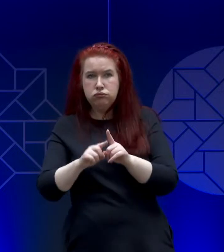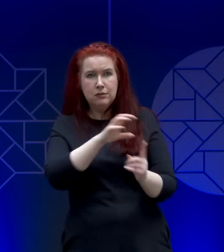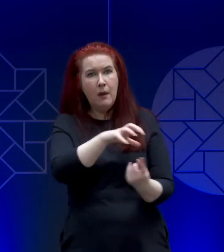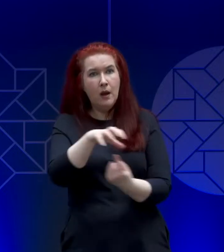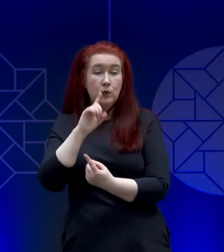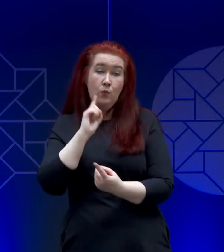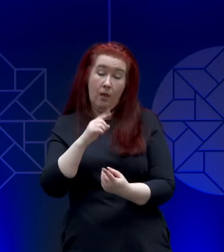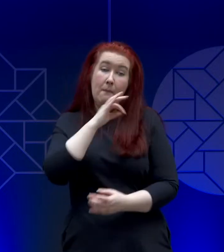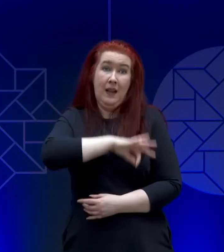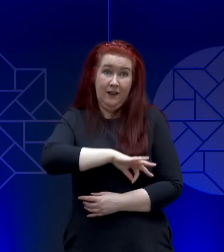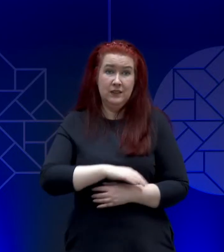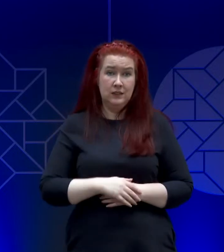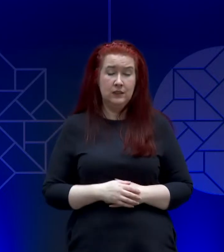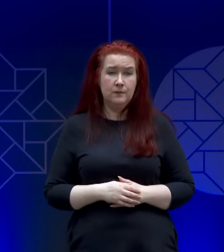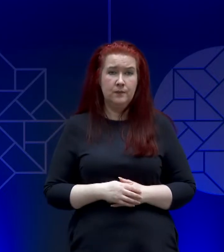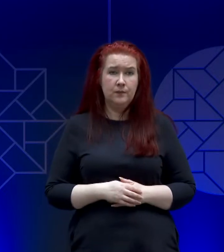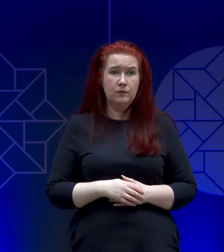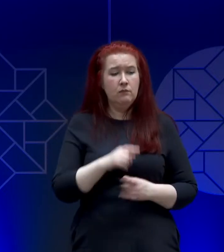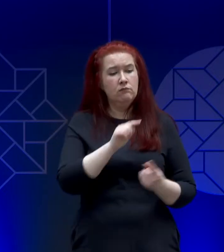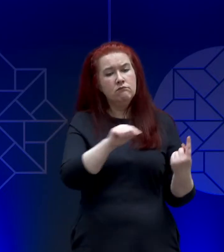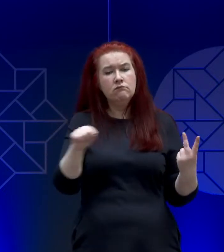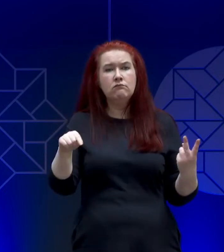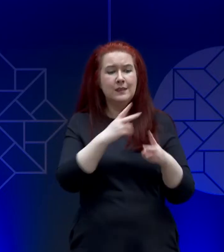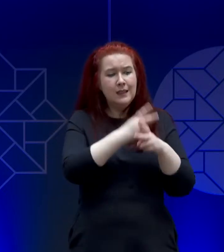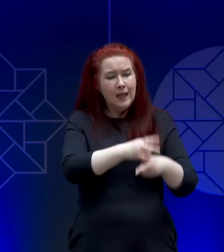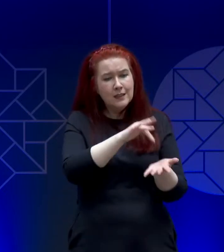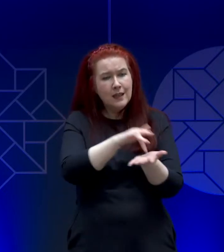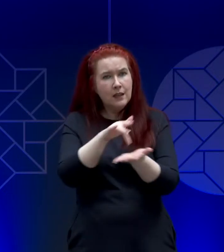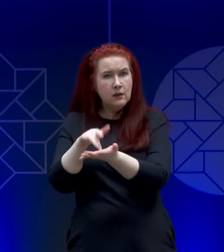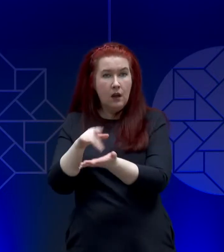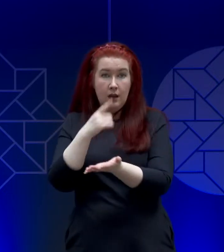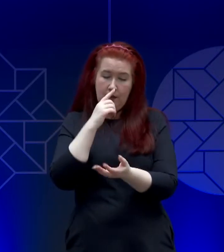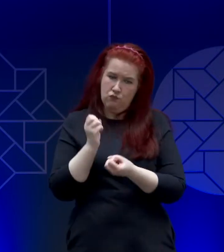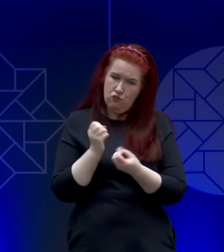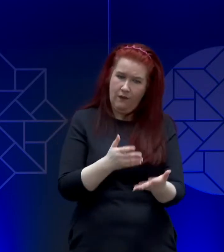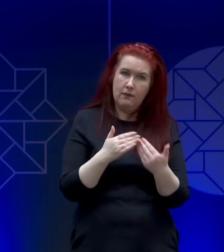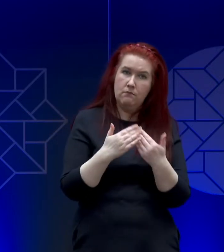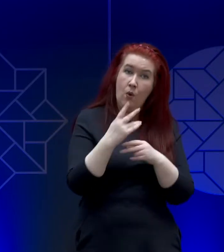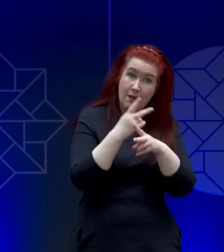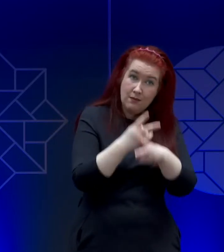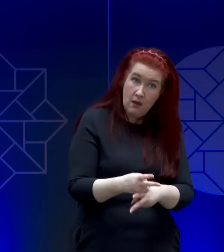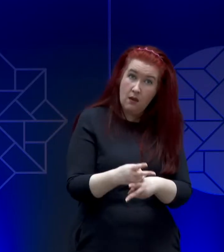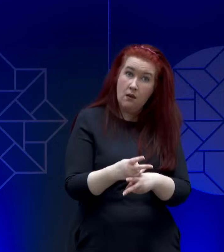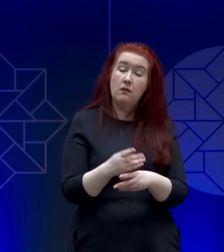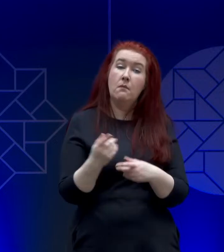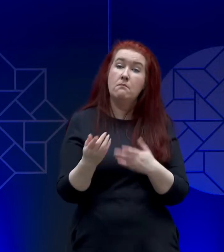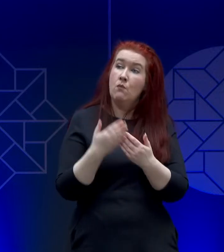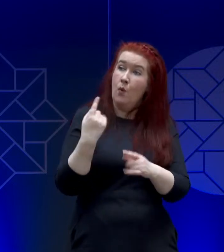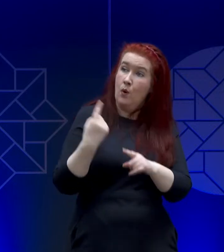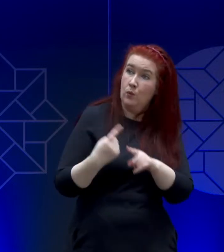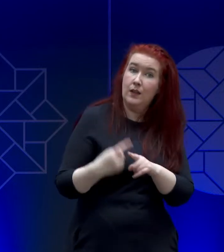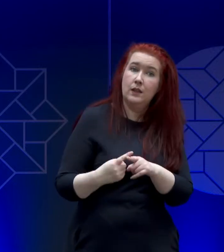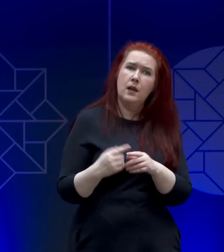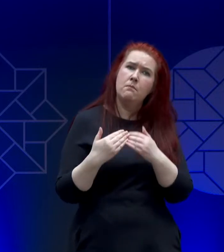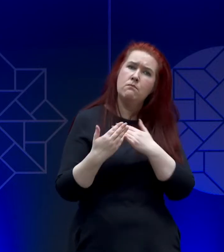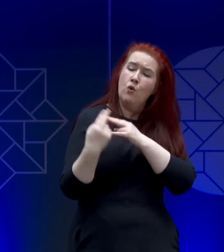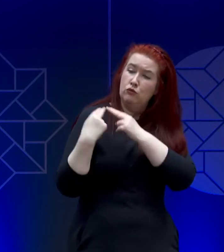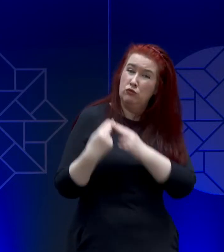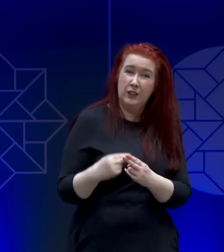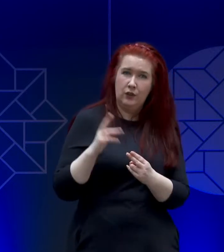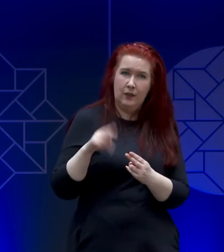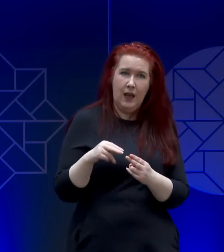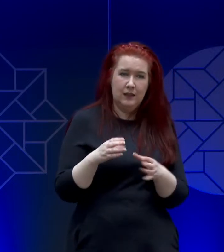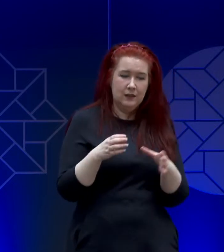investment. Centres able to deliver more care, more quickly and more efficiently than traditional, smaller,